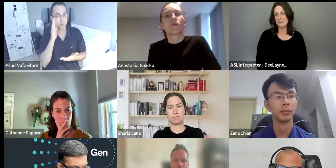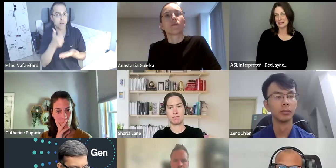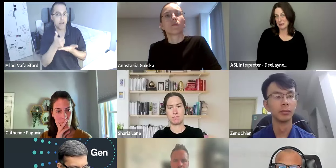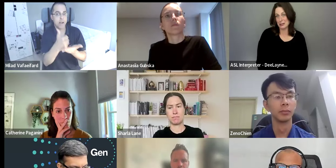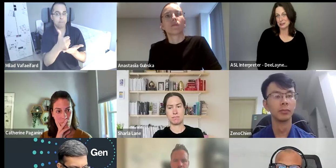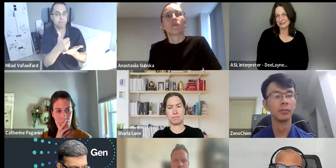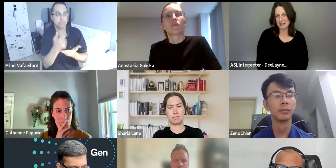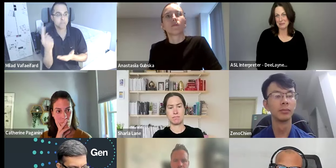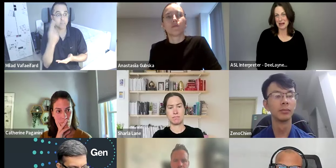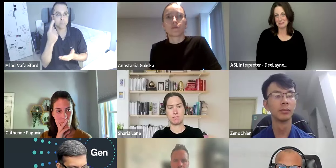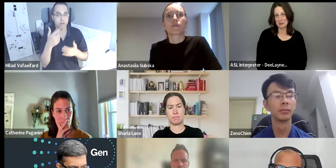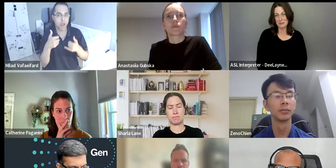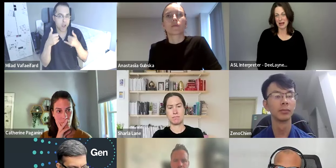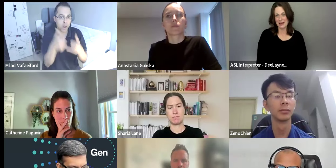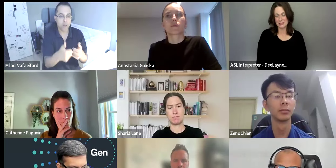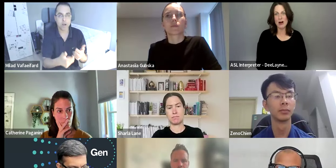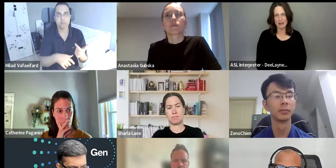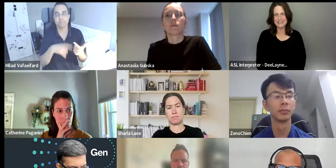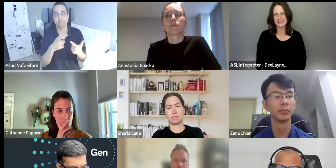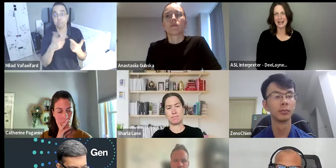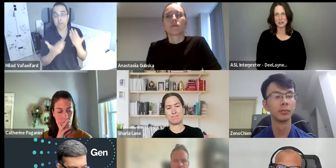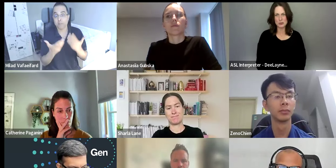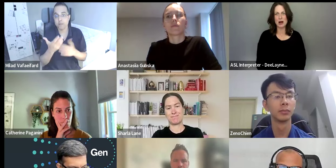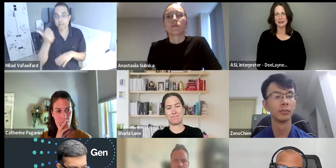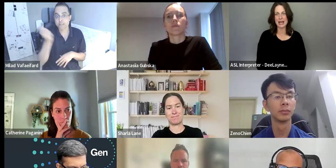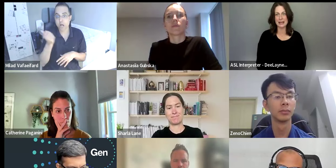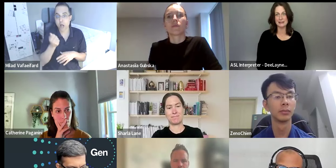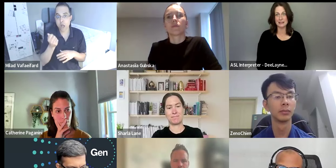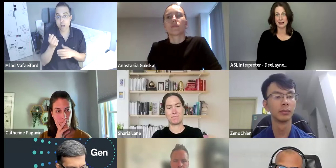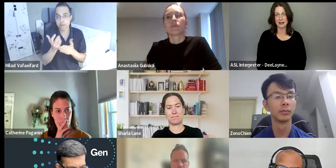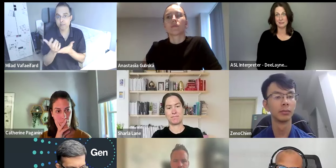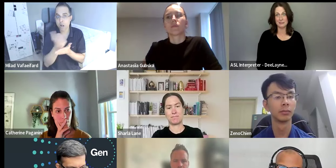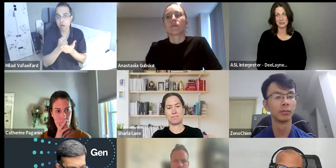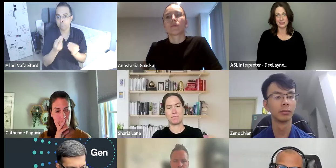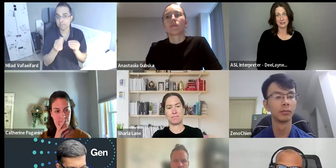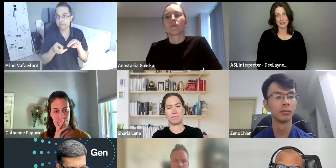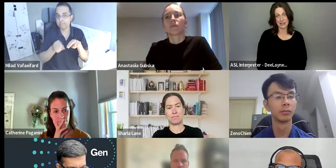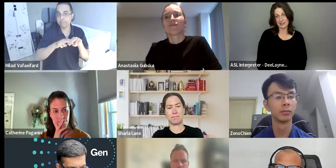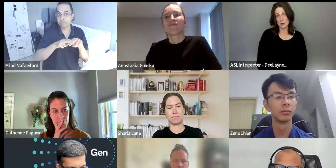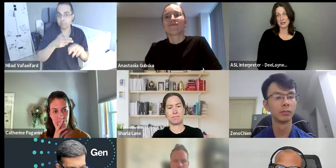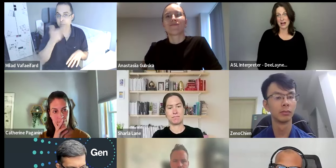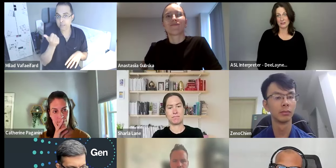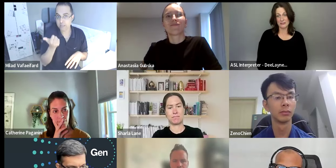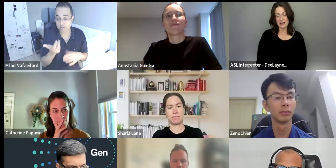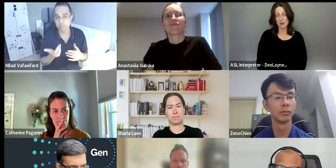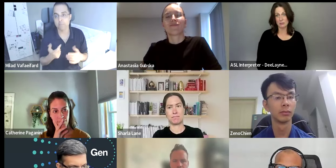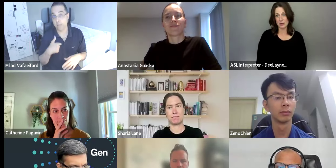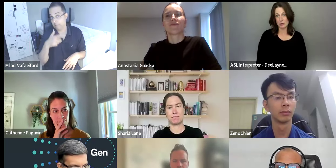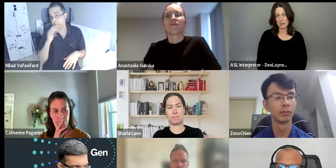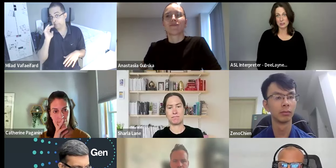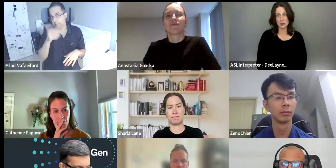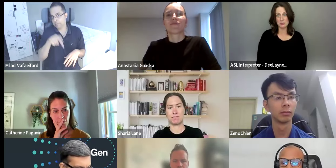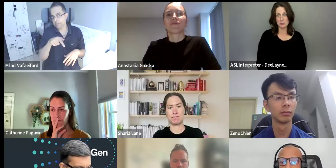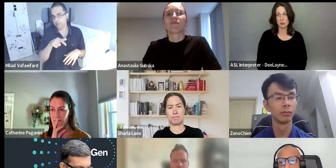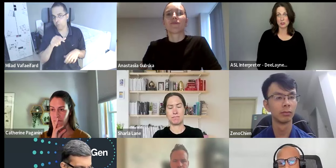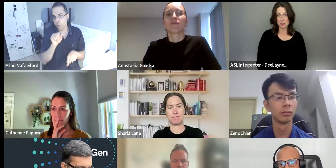at my speech and my talks at KubeCon, and it's going to have an effect on my